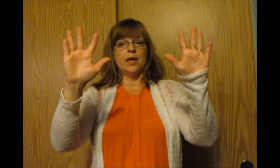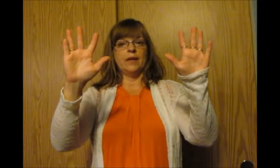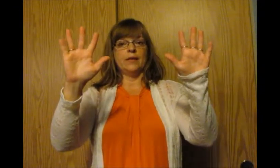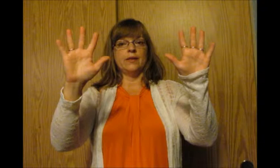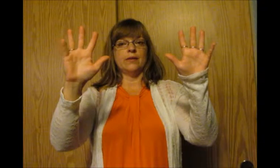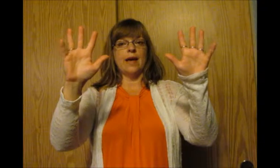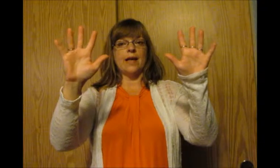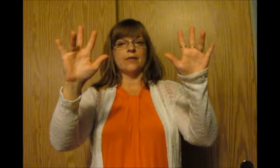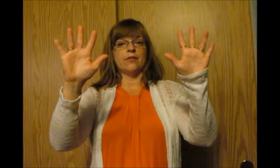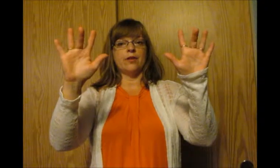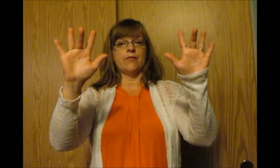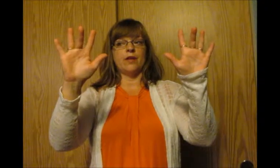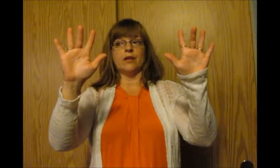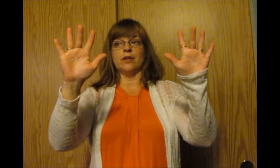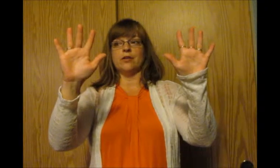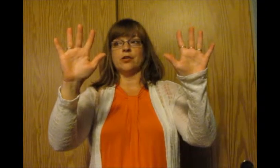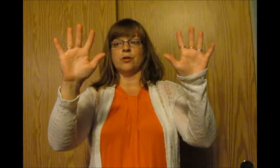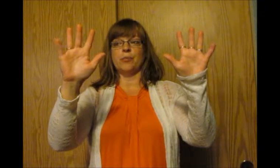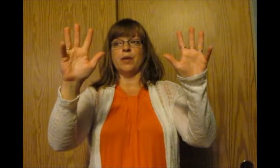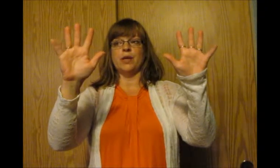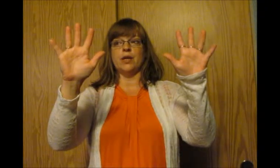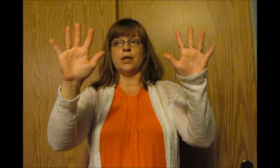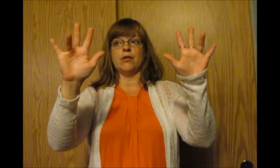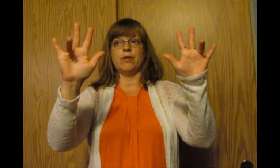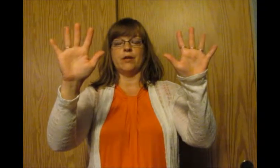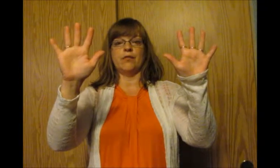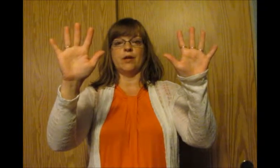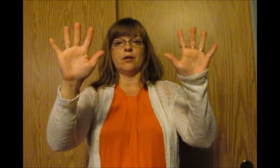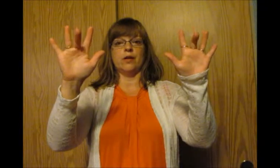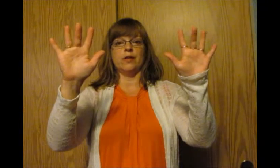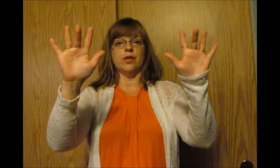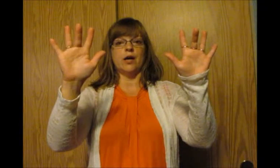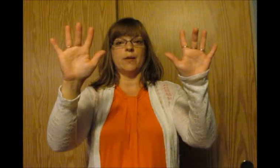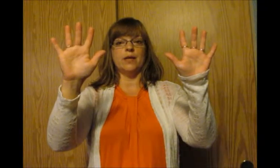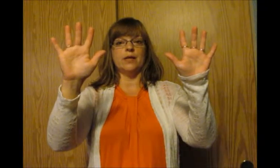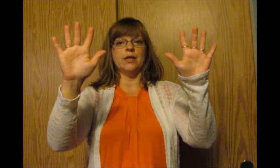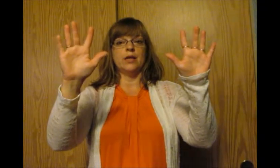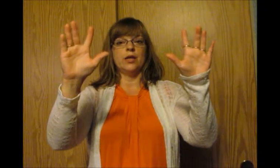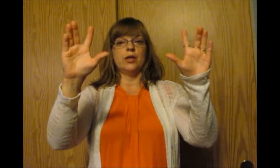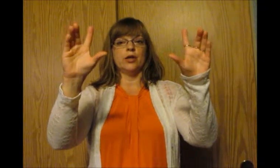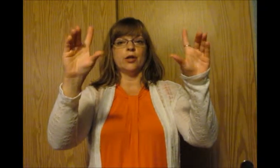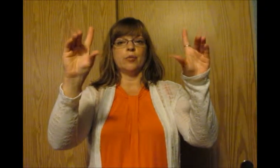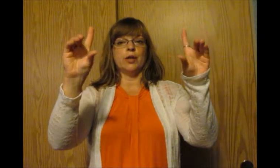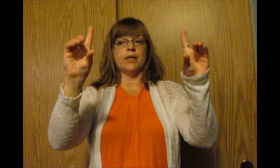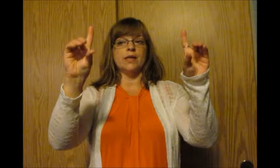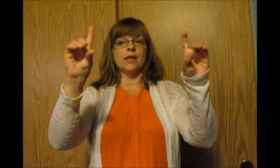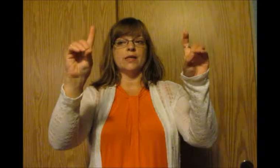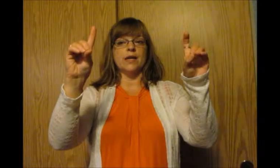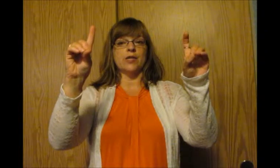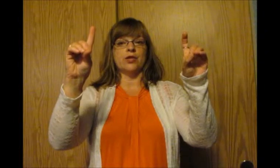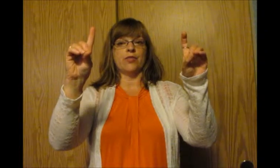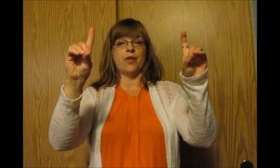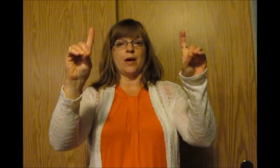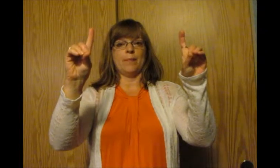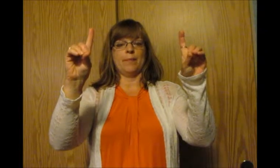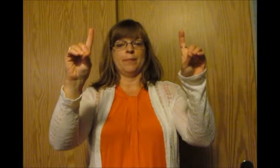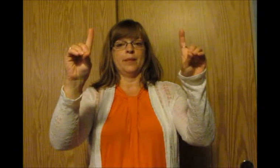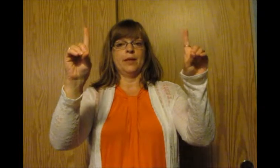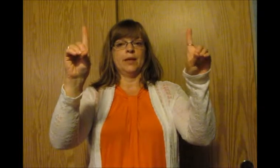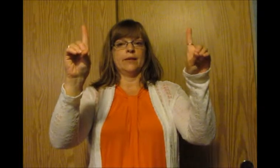And these last three fingers, your pinky, your ring finger, and the tall man, you're going to bring it down and touch your thumb.